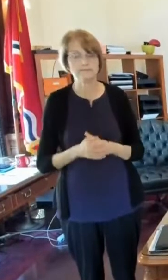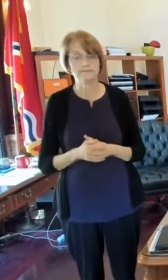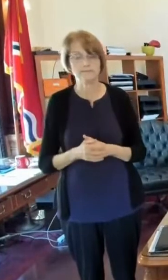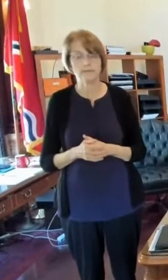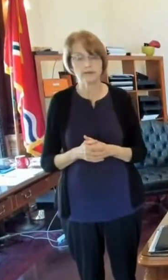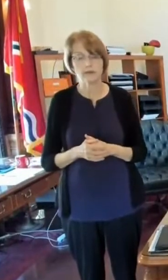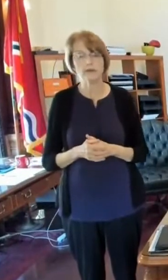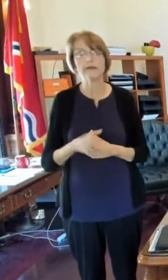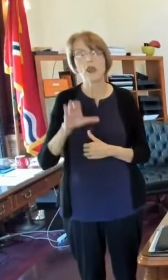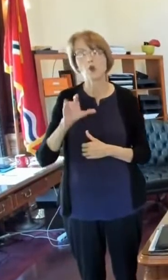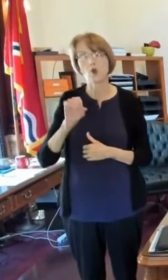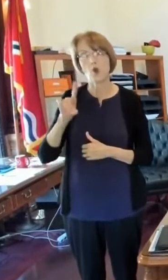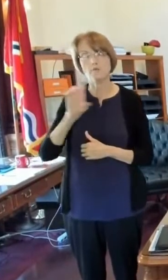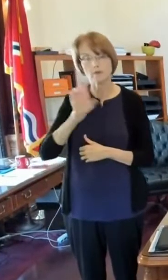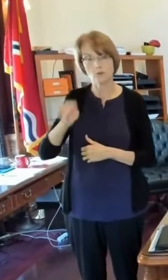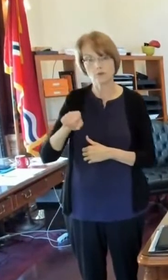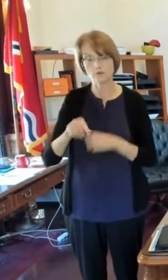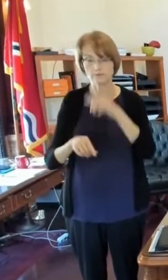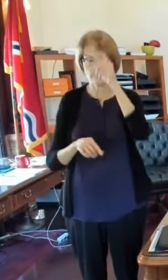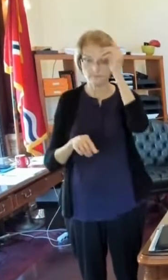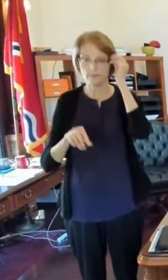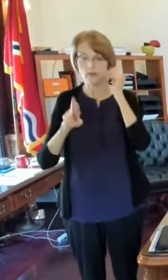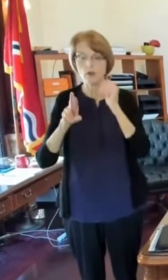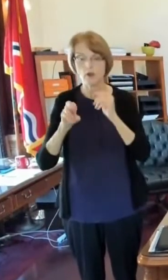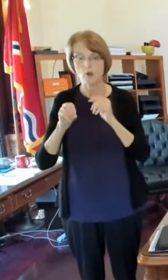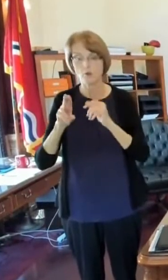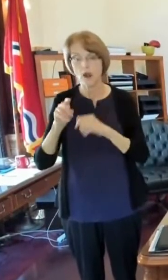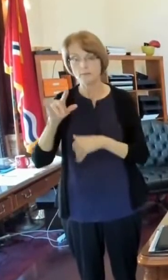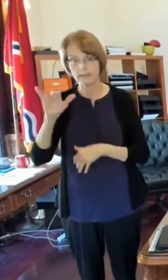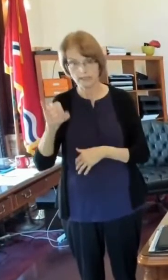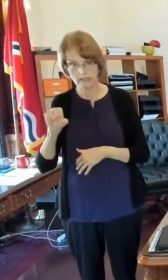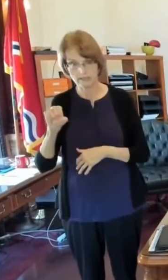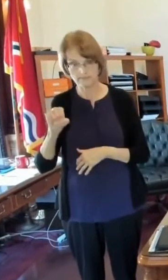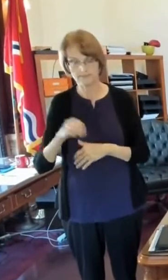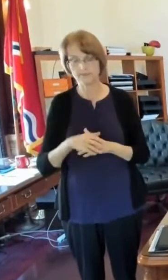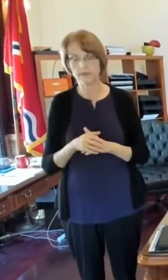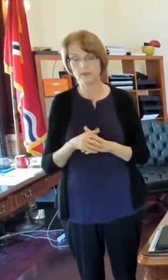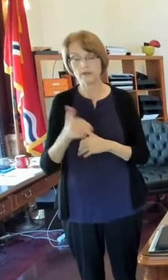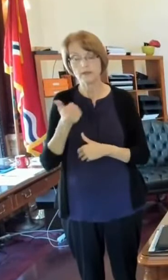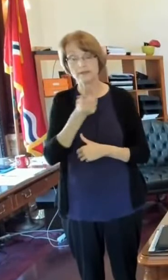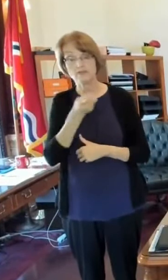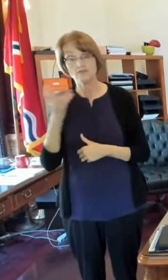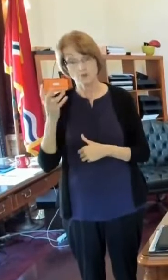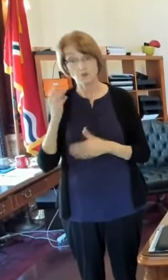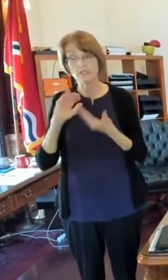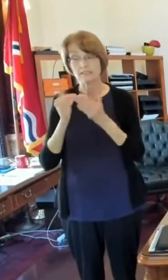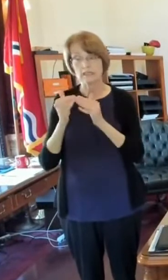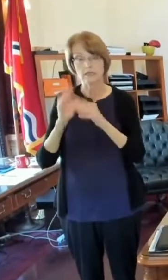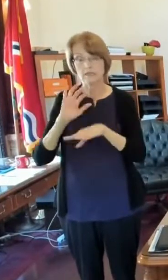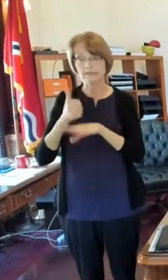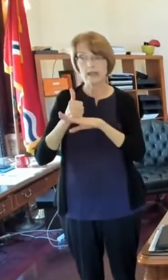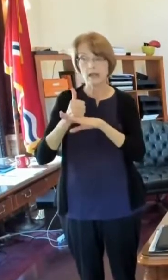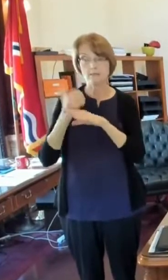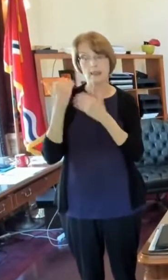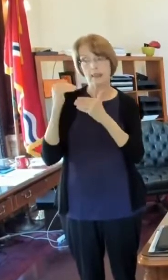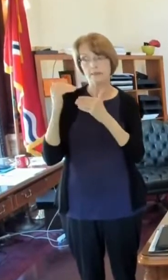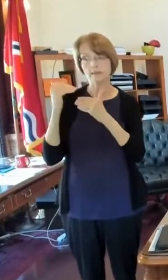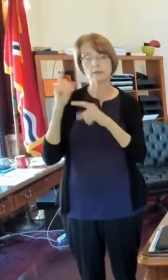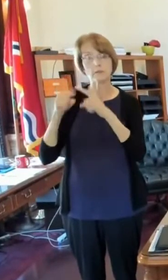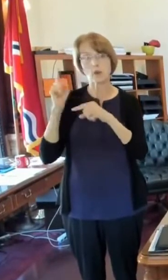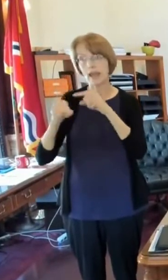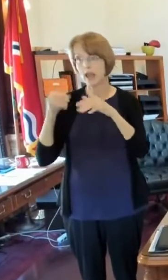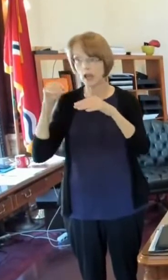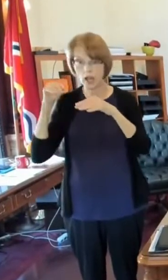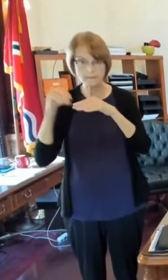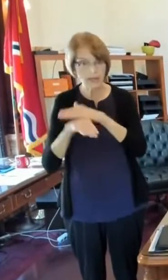Question back to COVID. Question from Robbie. Quite a few cities have put restrictions on visitors